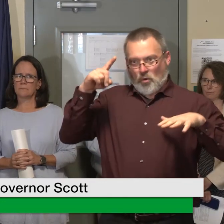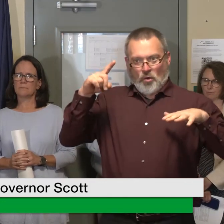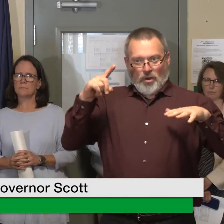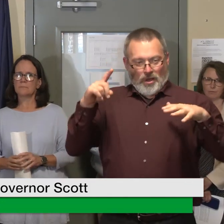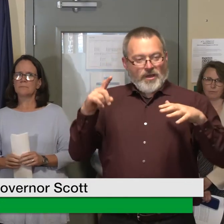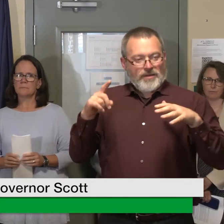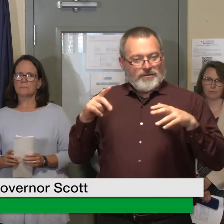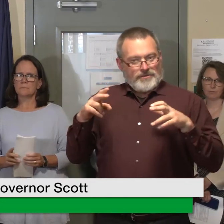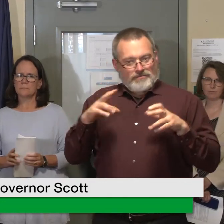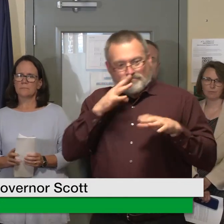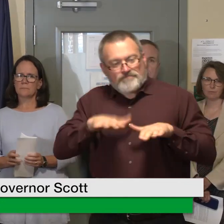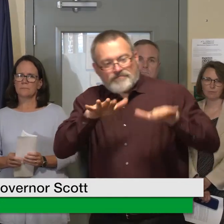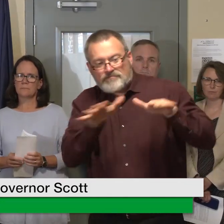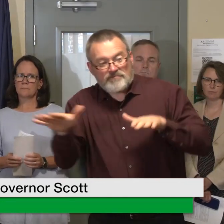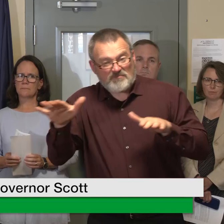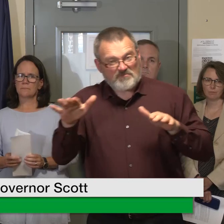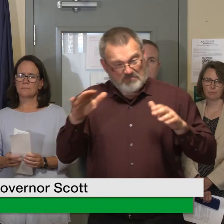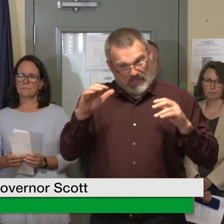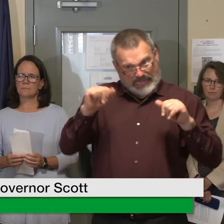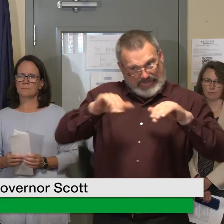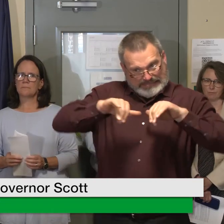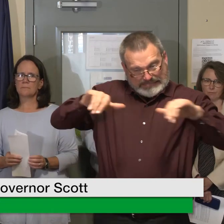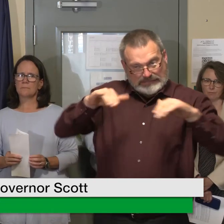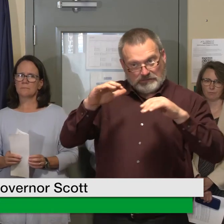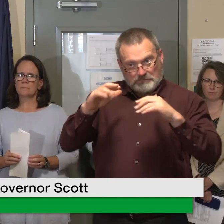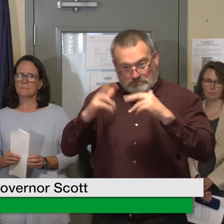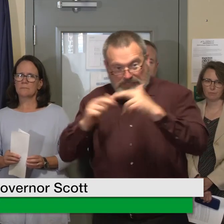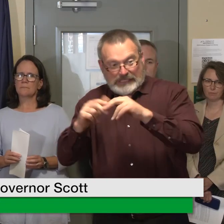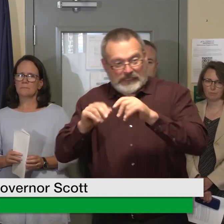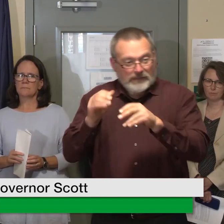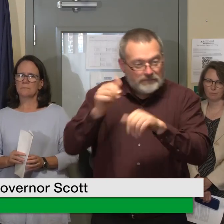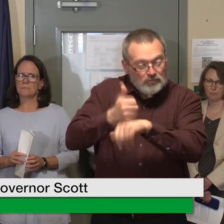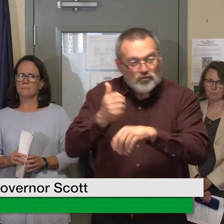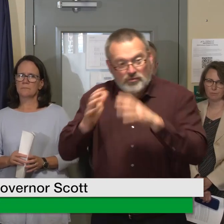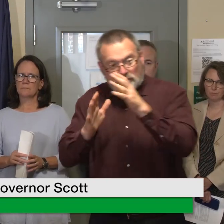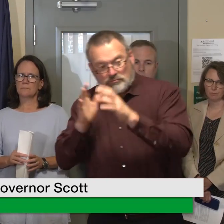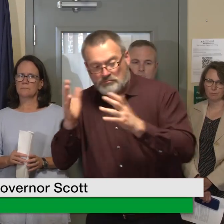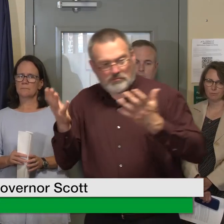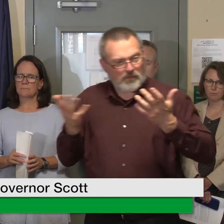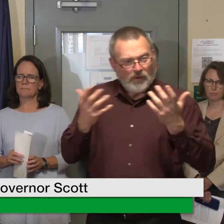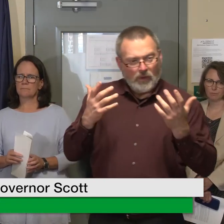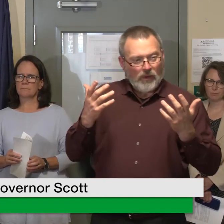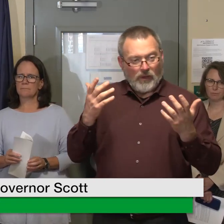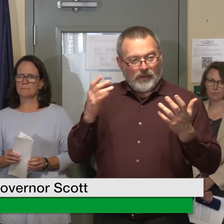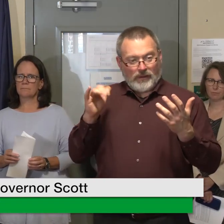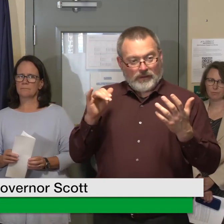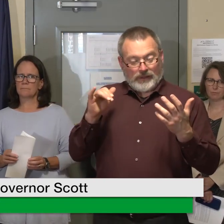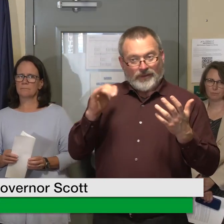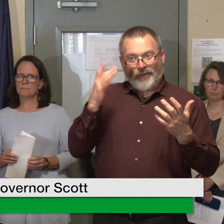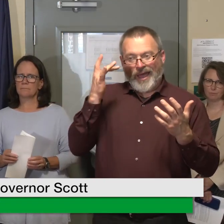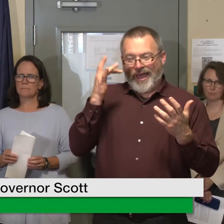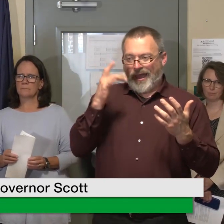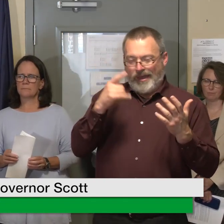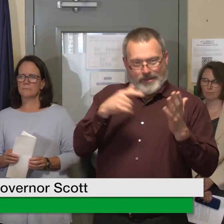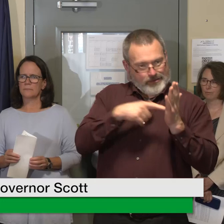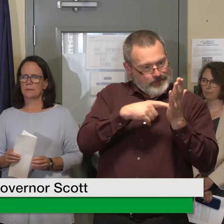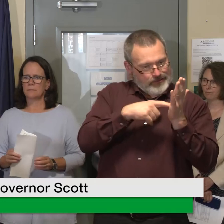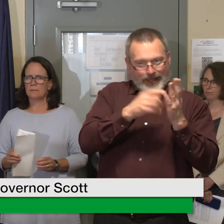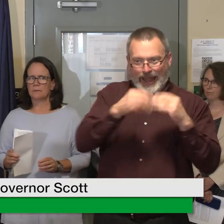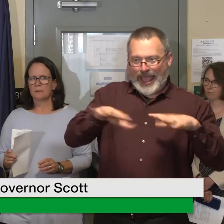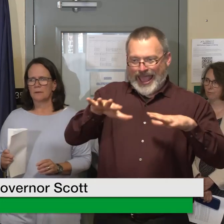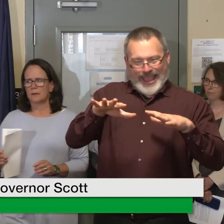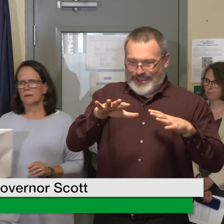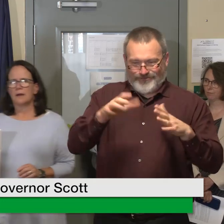this is the concern for towns that they can't take properties off the grant list, is there a state way to make our own rules